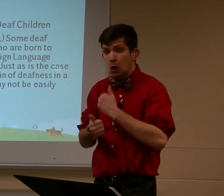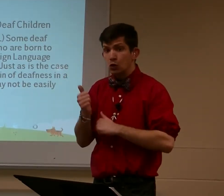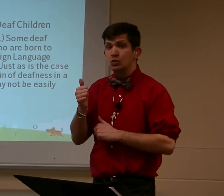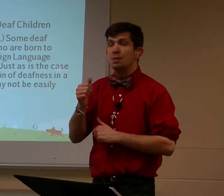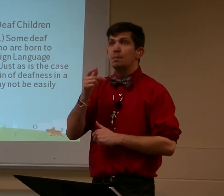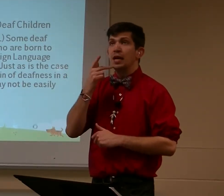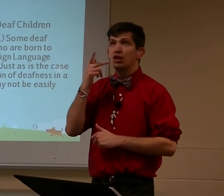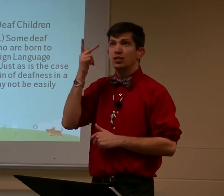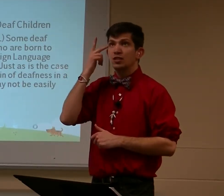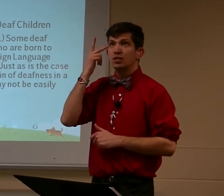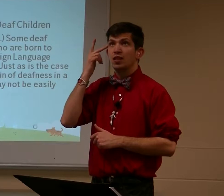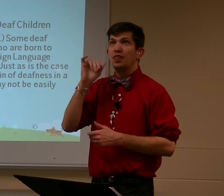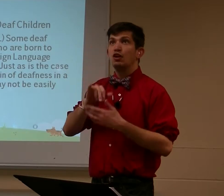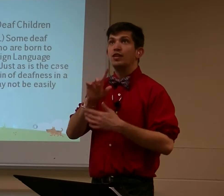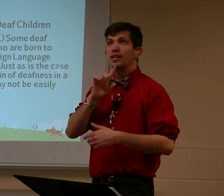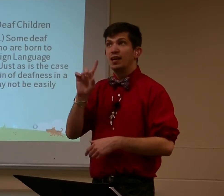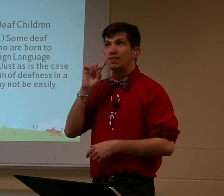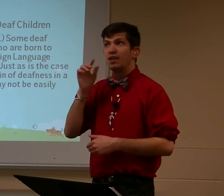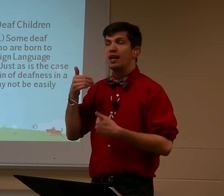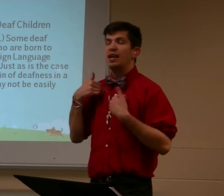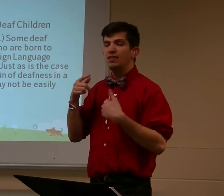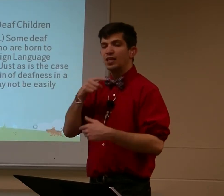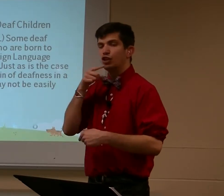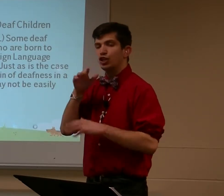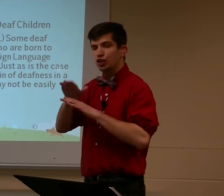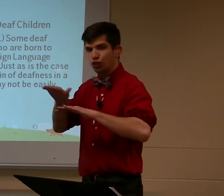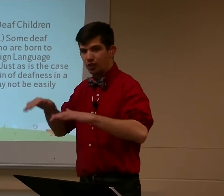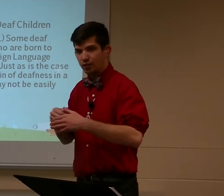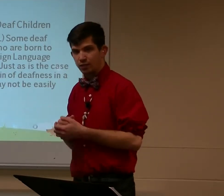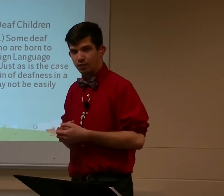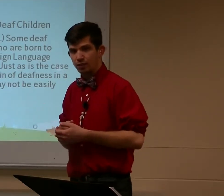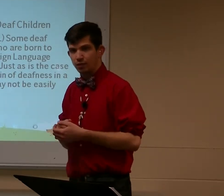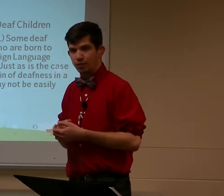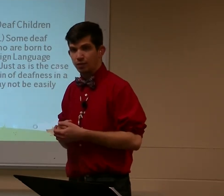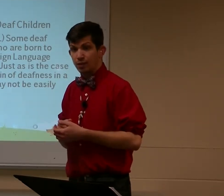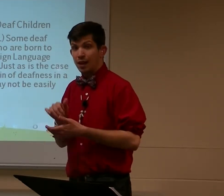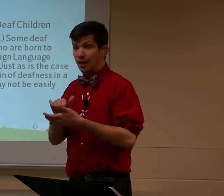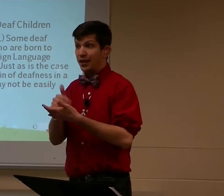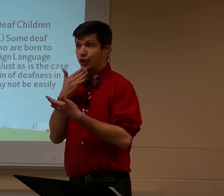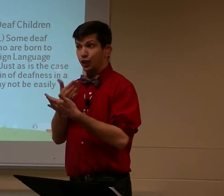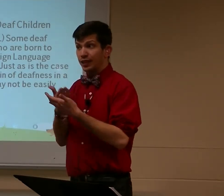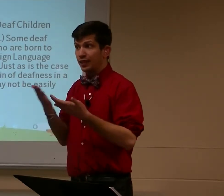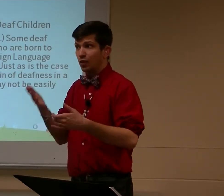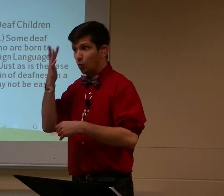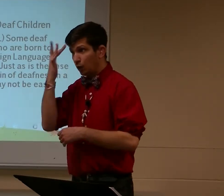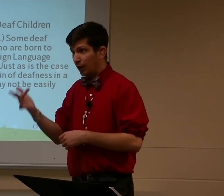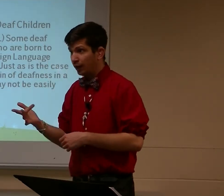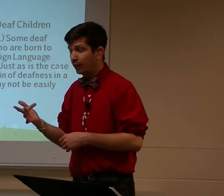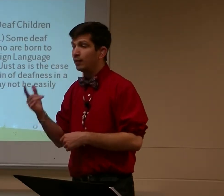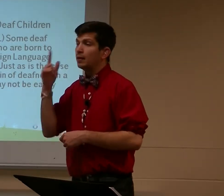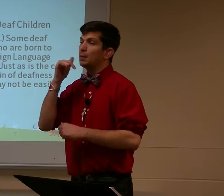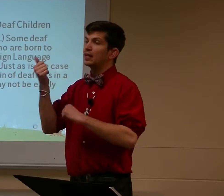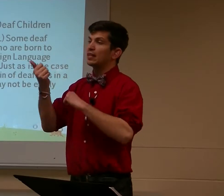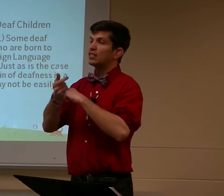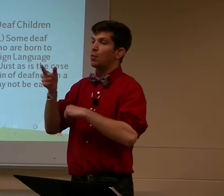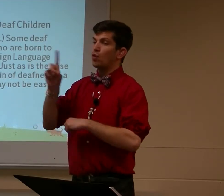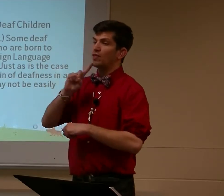Most parents that are deaf have hearing children. And that's a good thing. Why? Because they support the